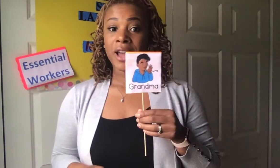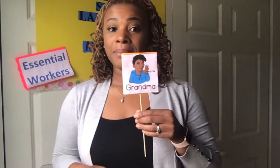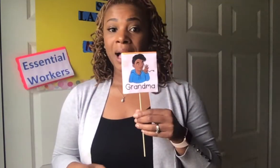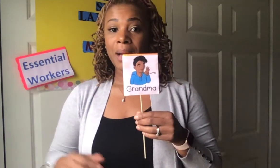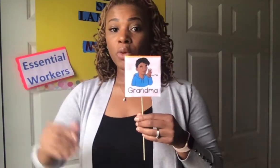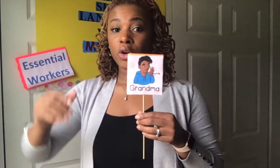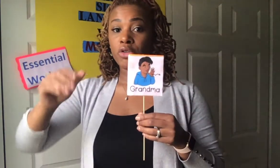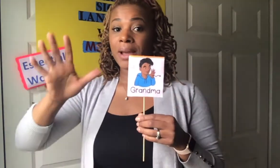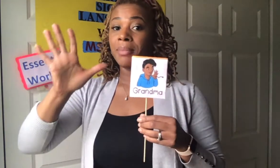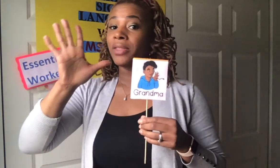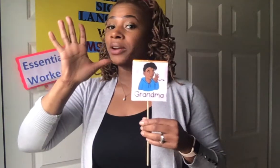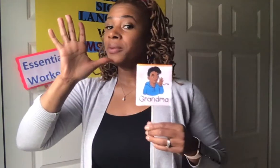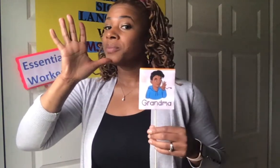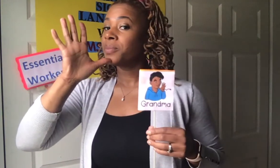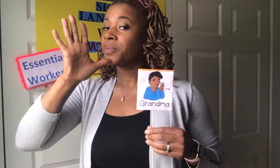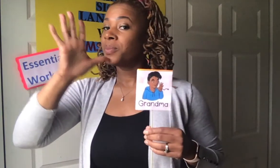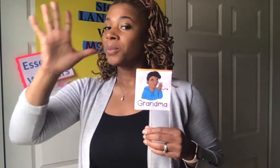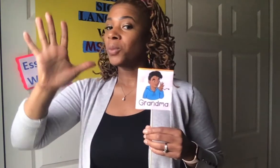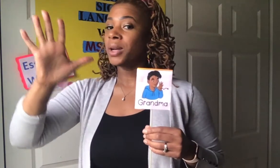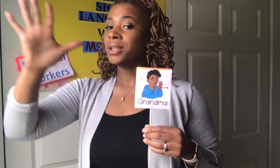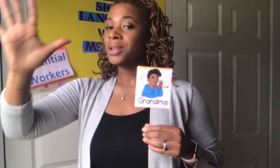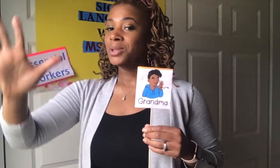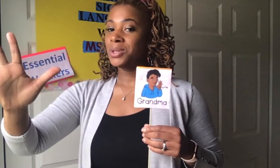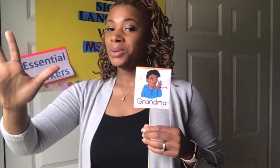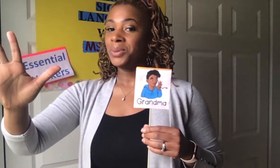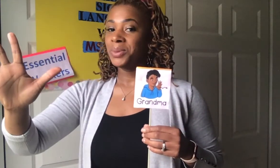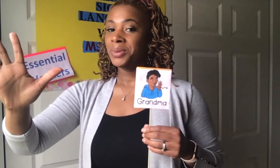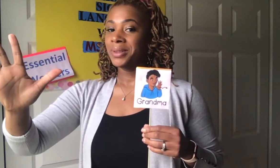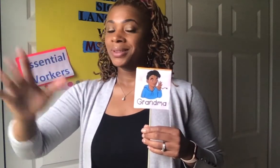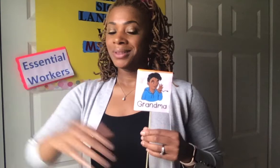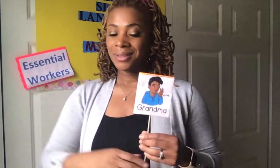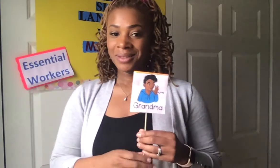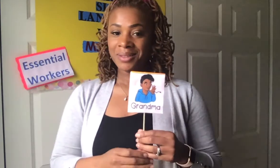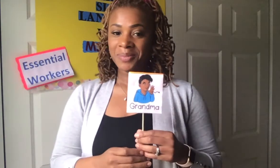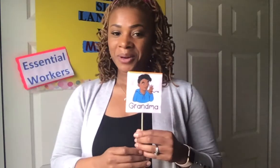Grandmom or grandmother, 1, 2. Perfect.